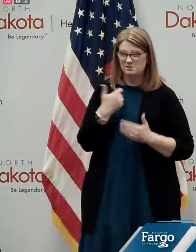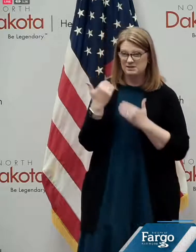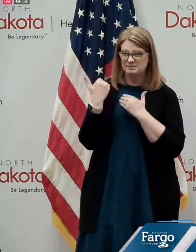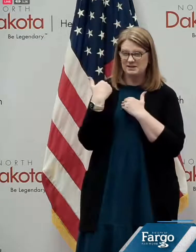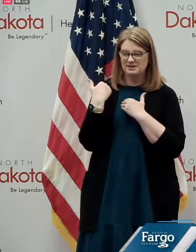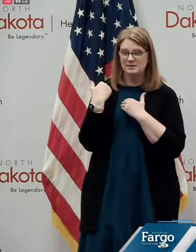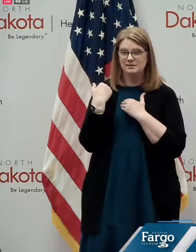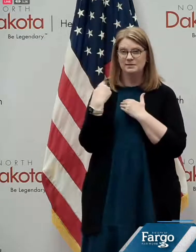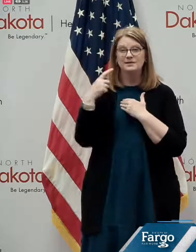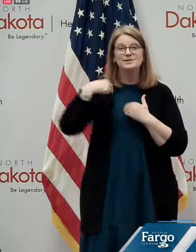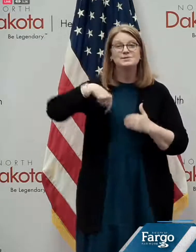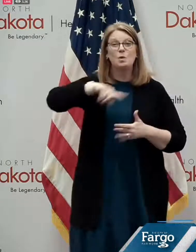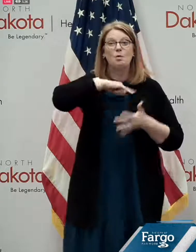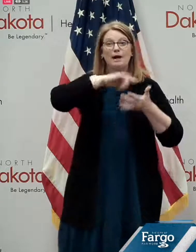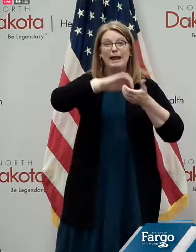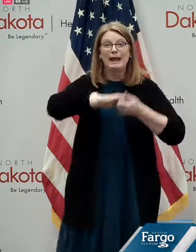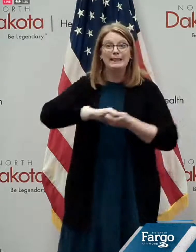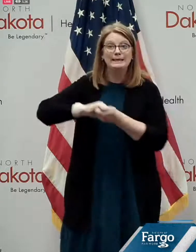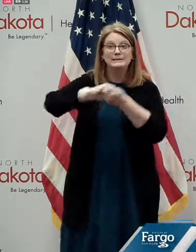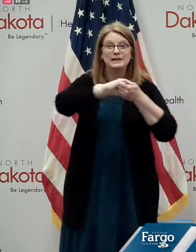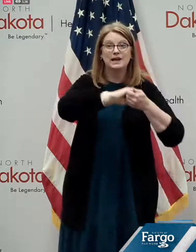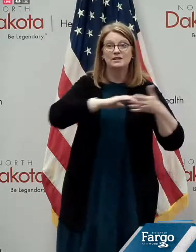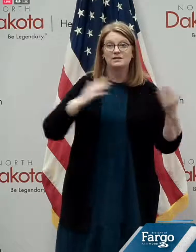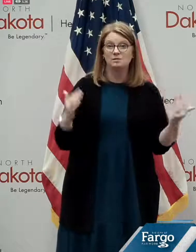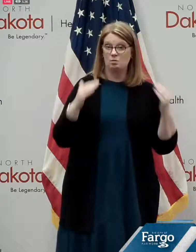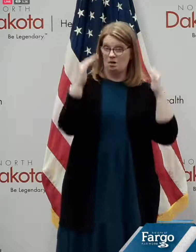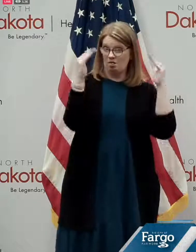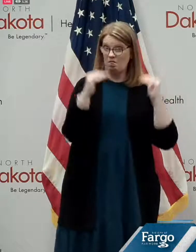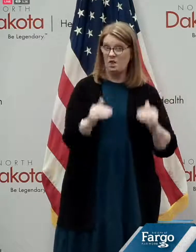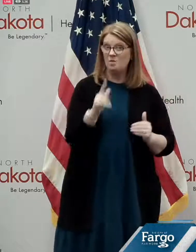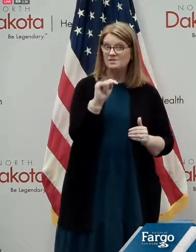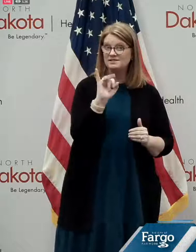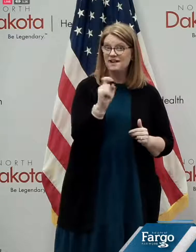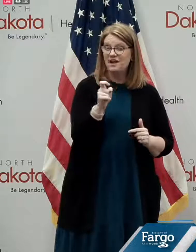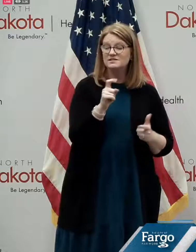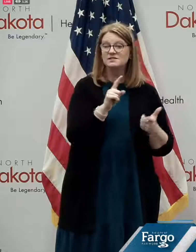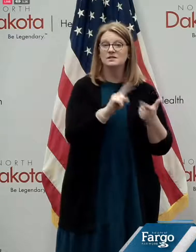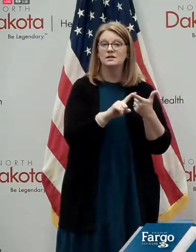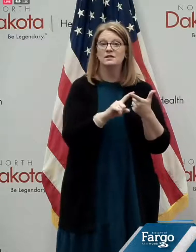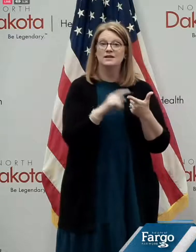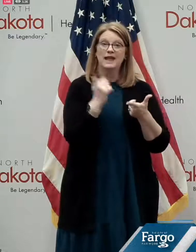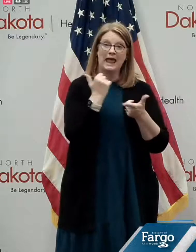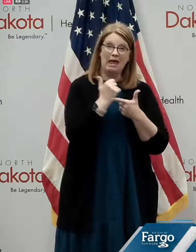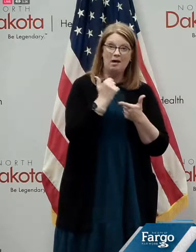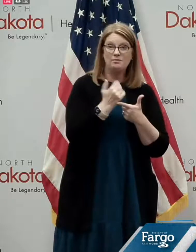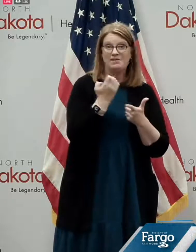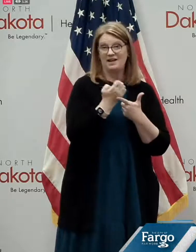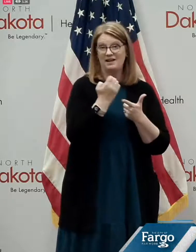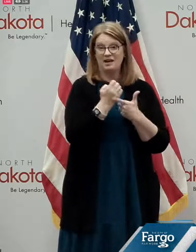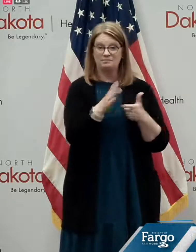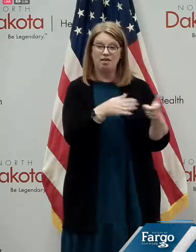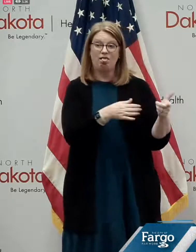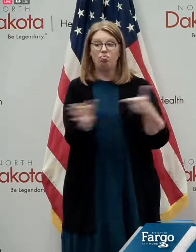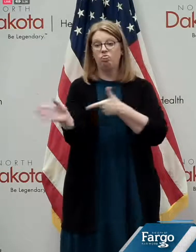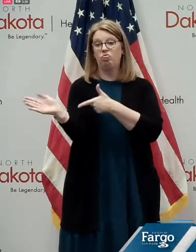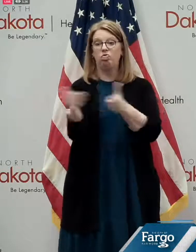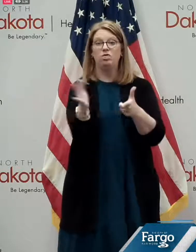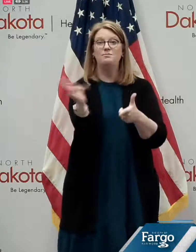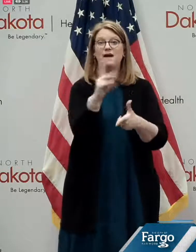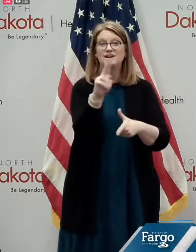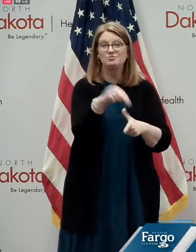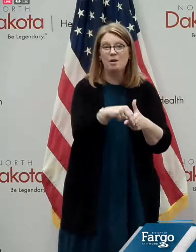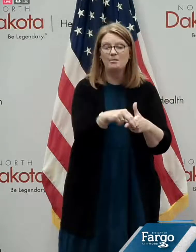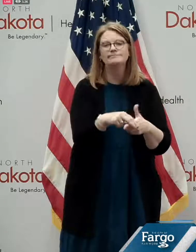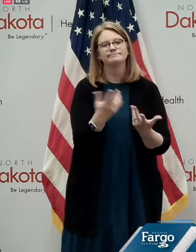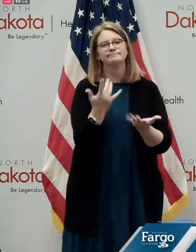say we're all in it together, if you want to have lower taxes, if you want to help get the economy going back on track, then do your part to help